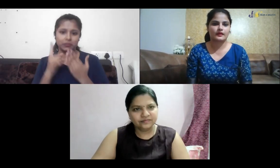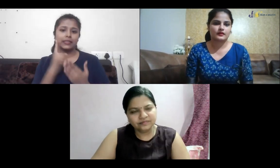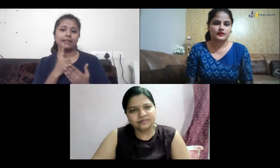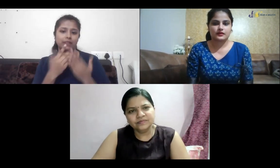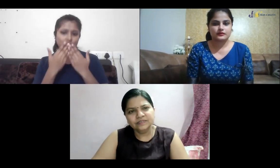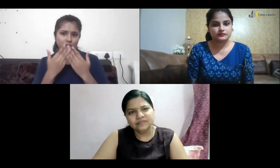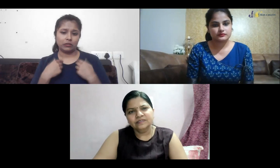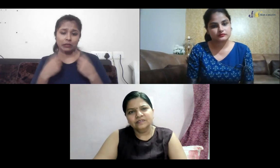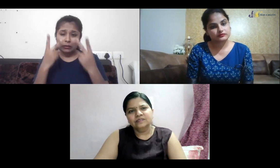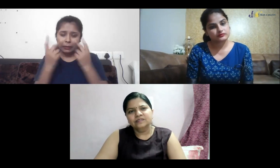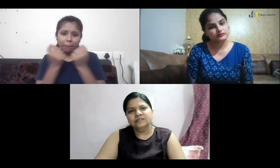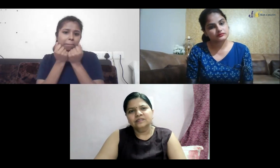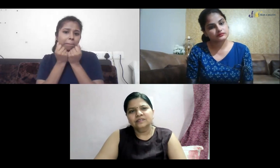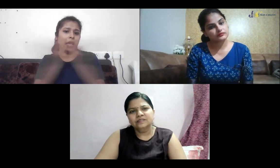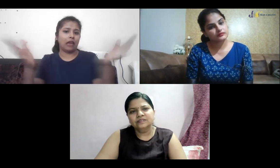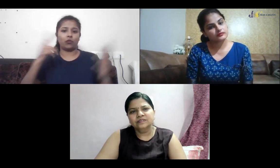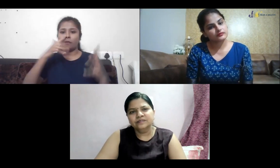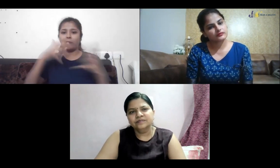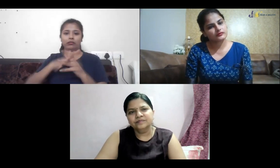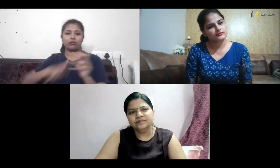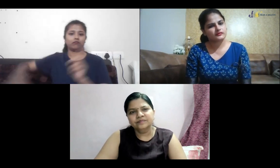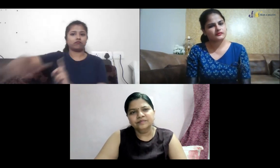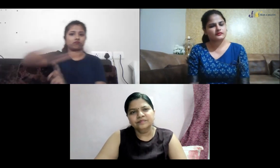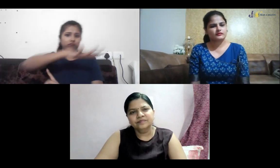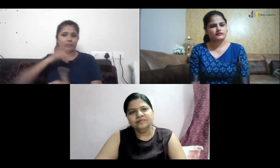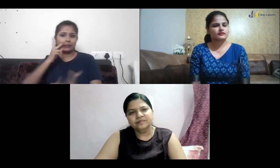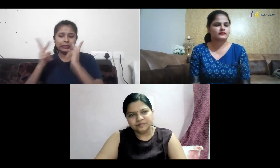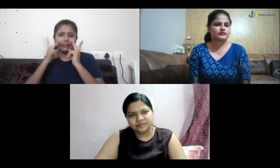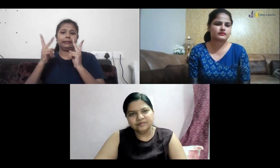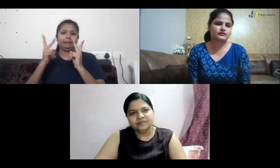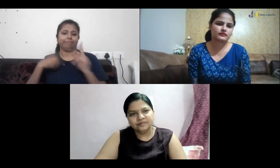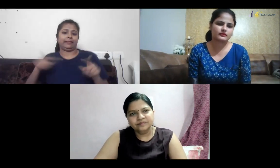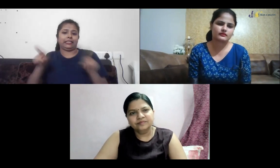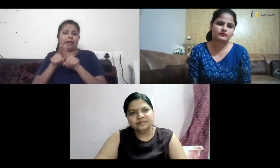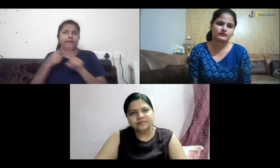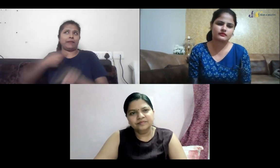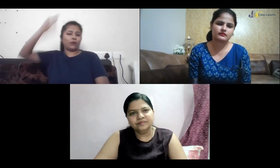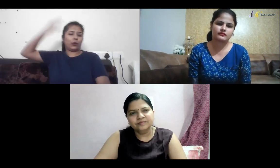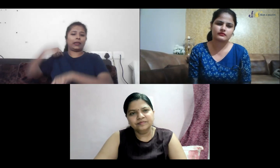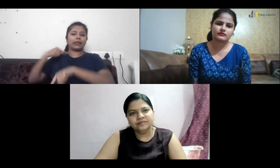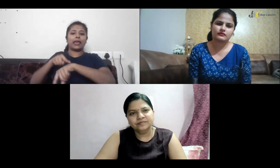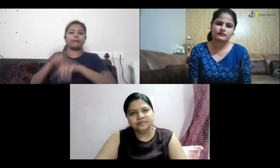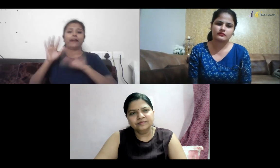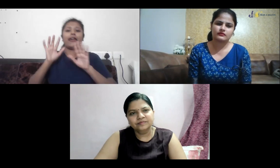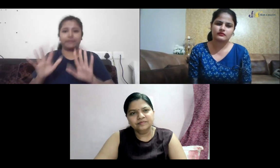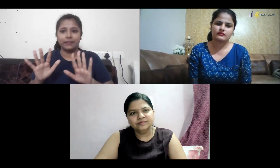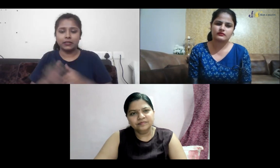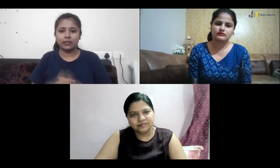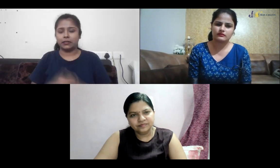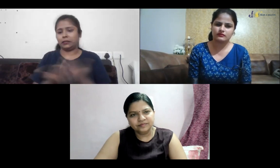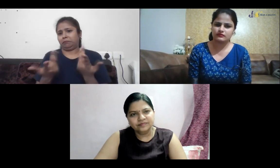So deaf education. I have seen many women. I've seen